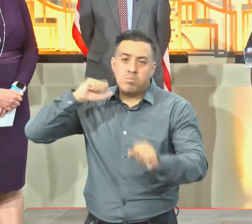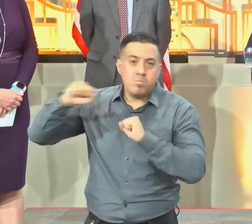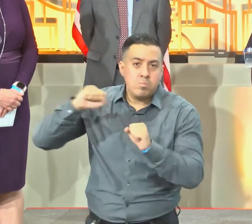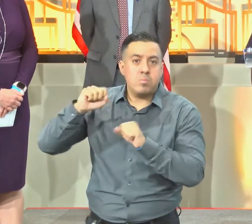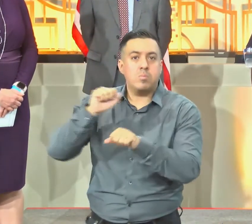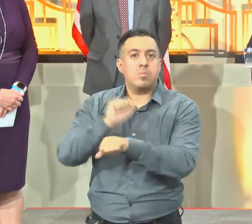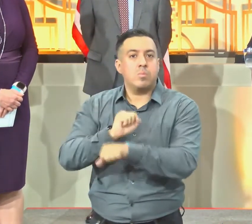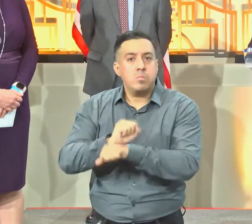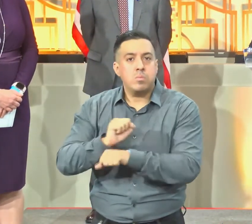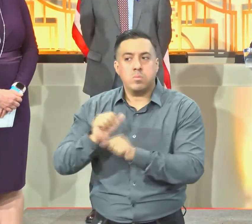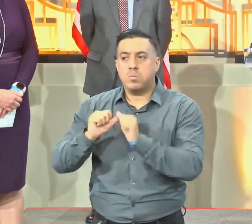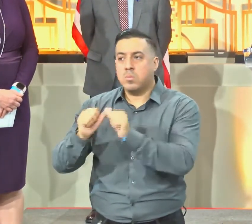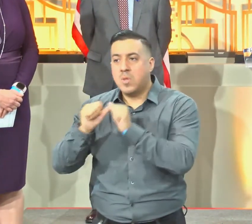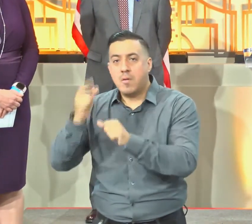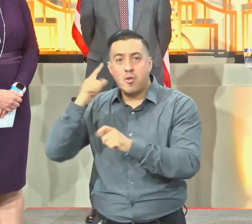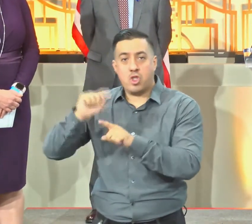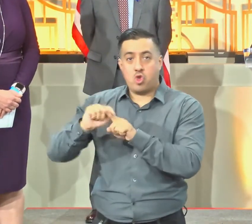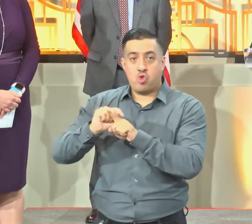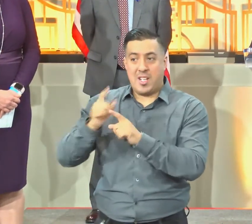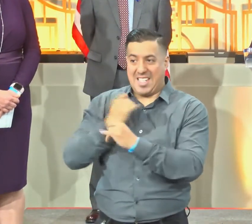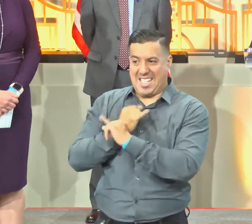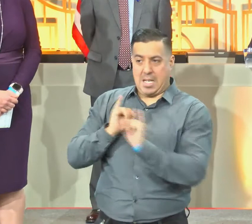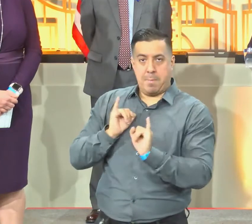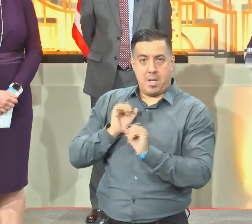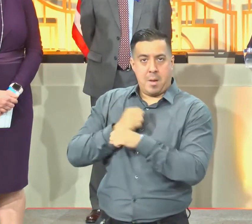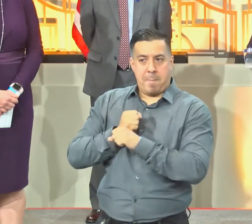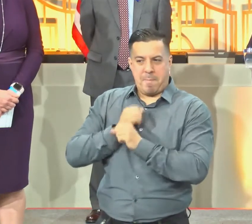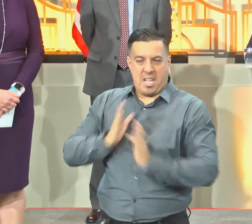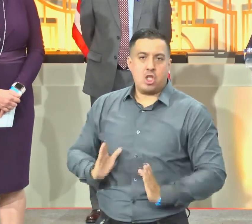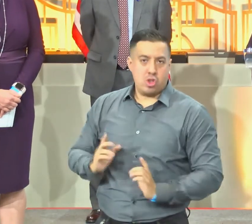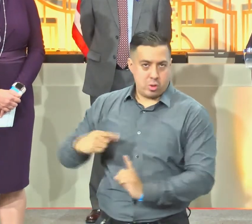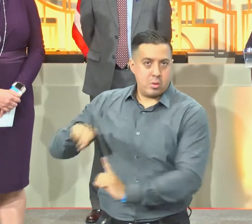ecosystem supporting the growth of trained independent makers. We